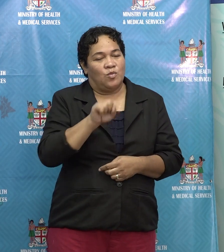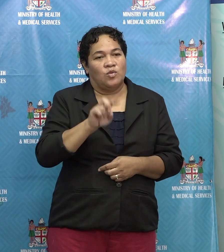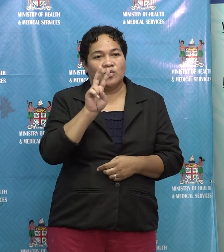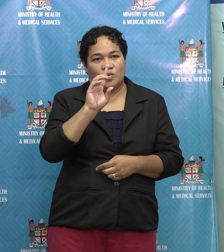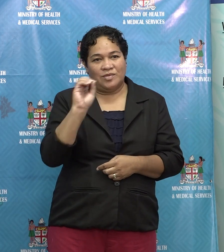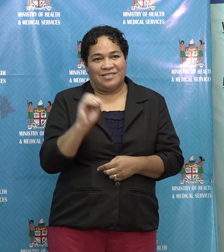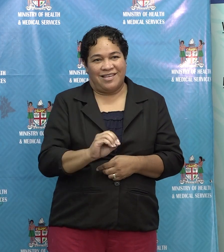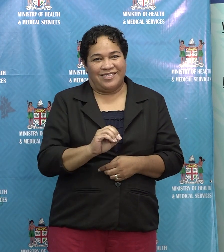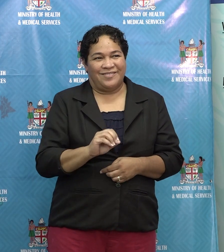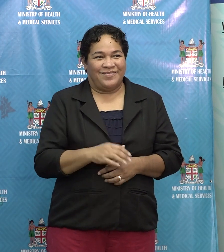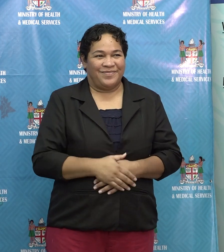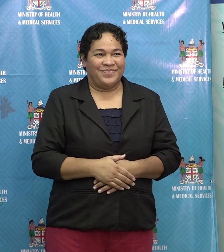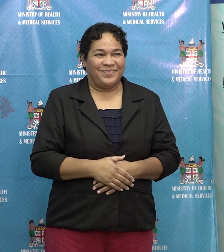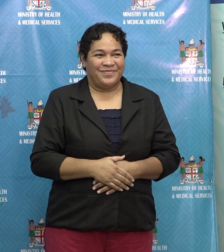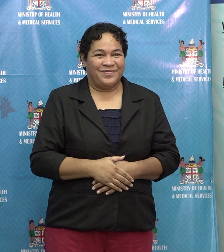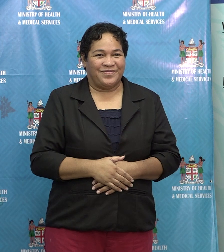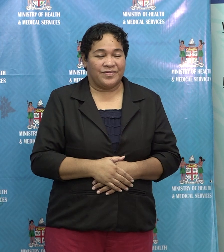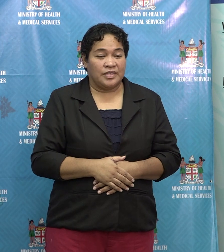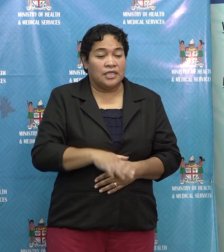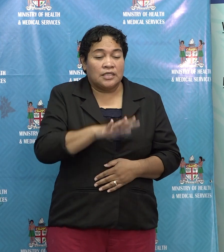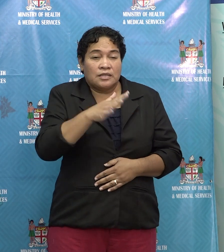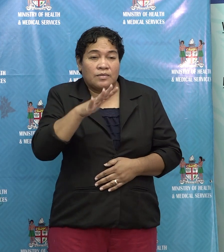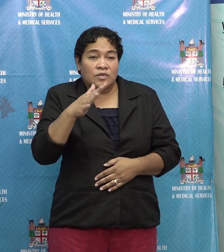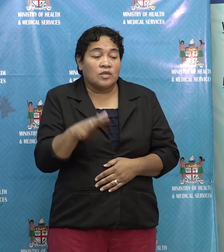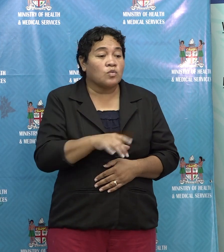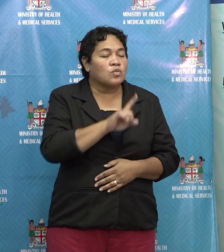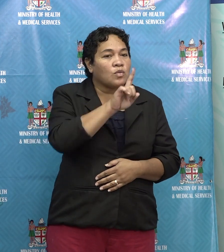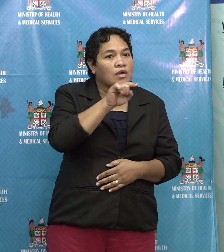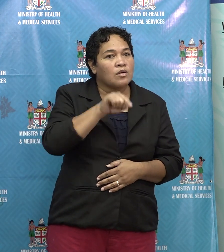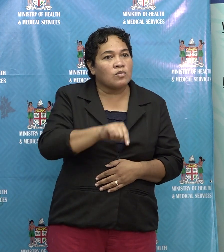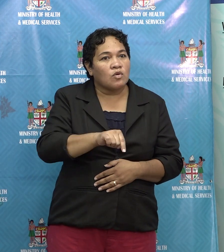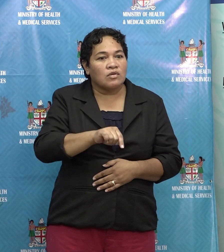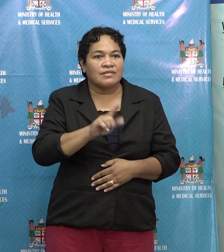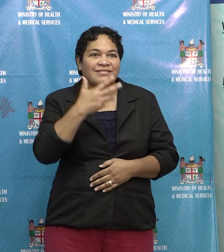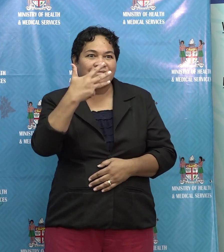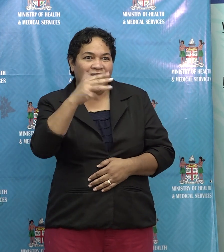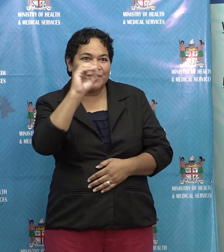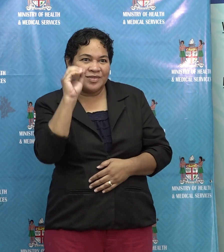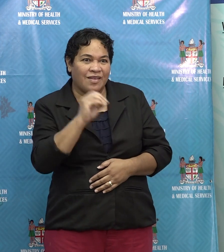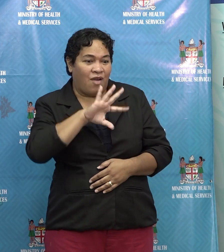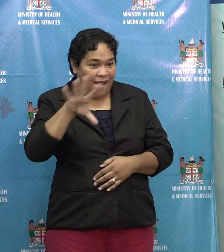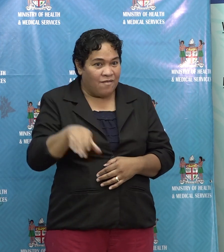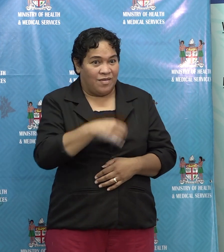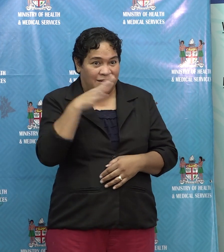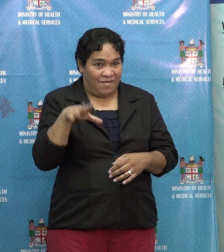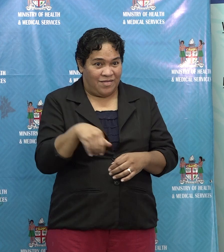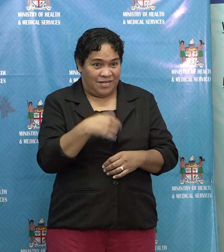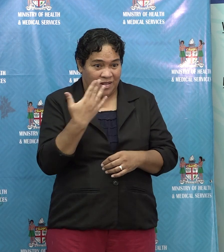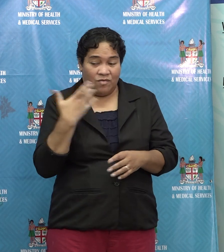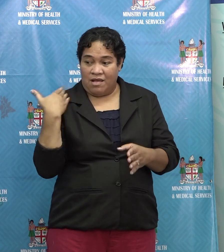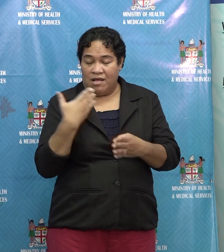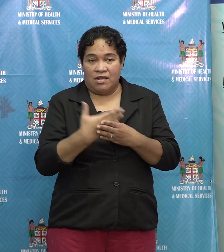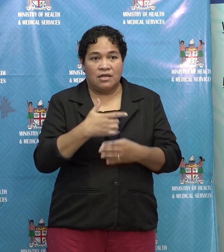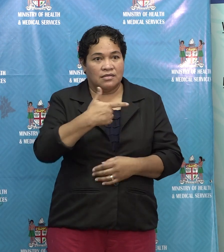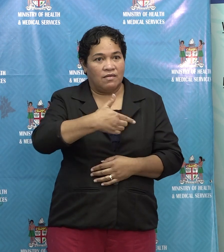0.2%. An average of 1.9 tests per 1,000 population was conducted daily over the last 7 days,